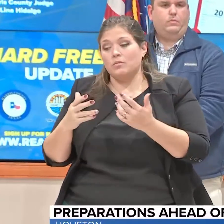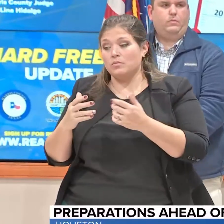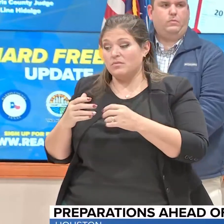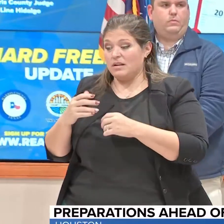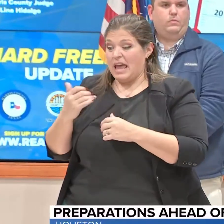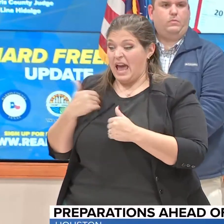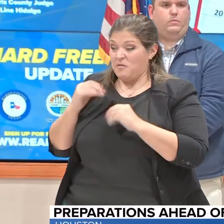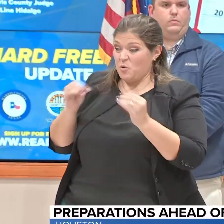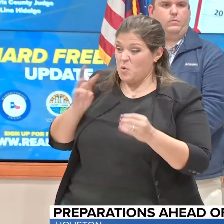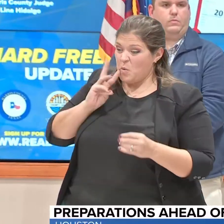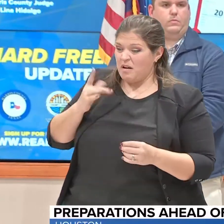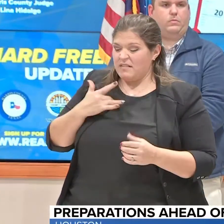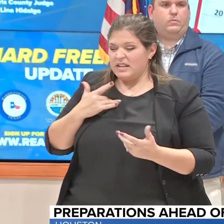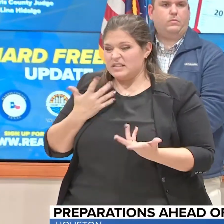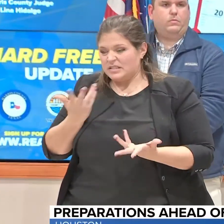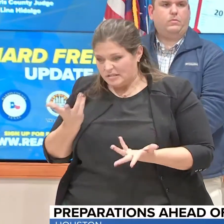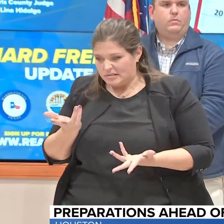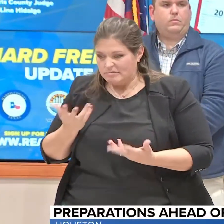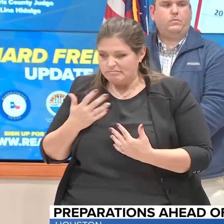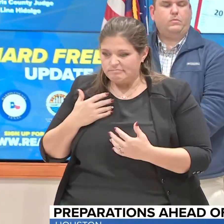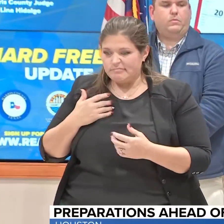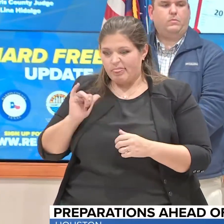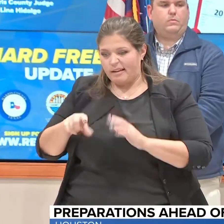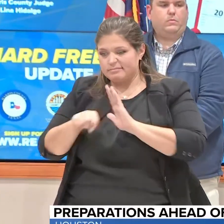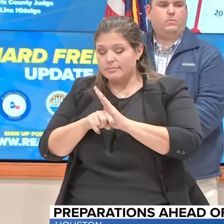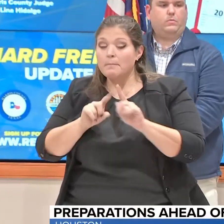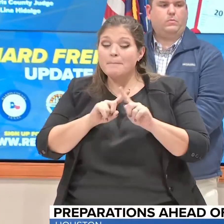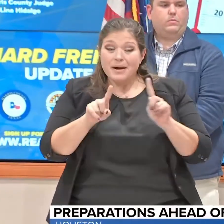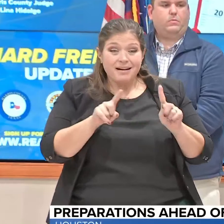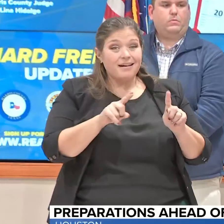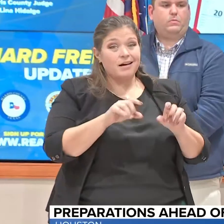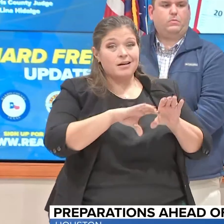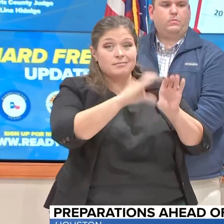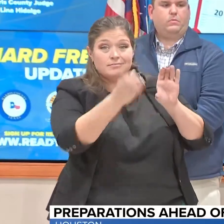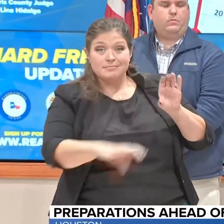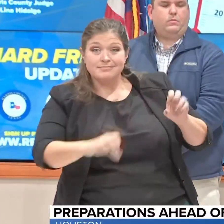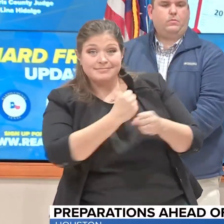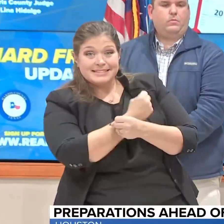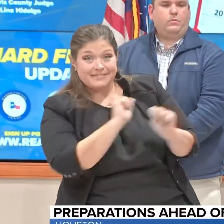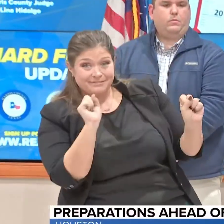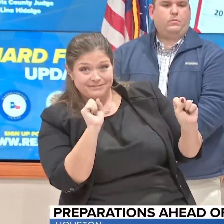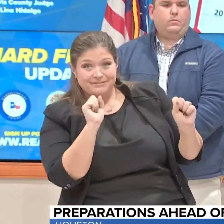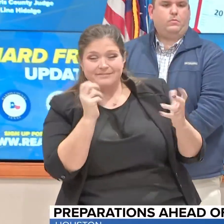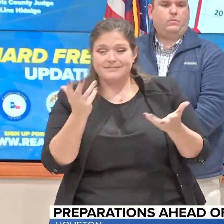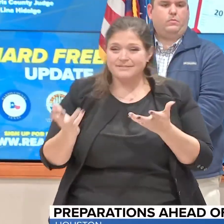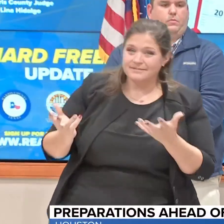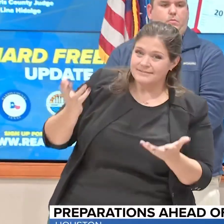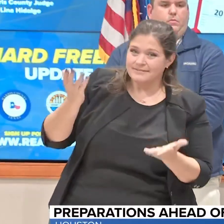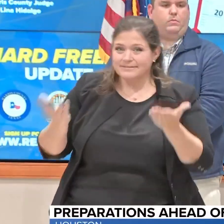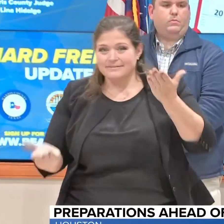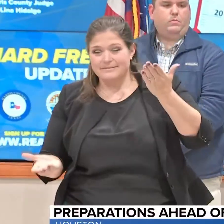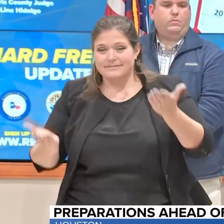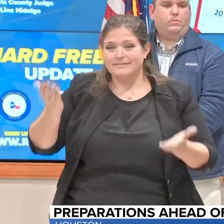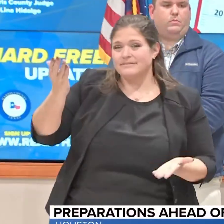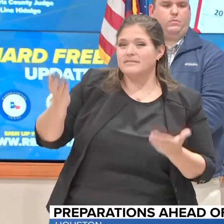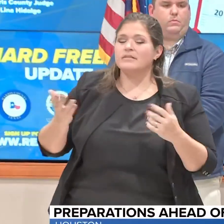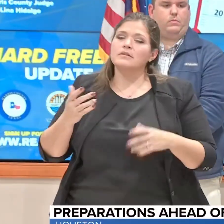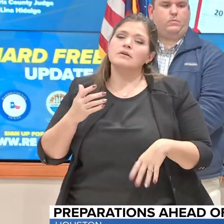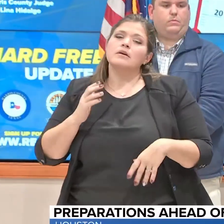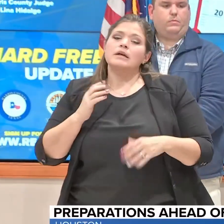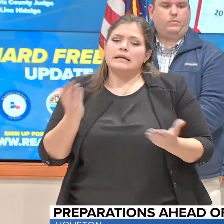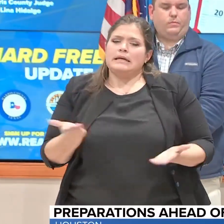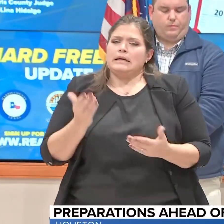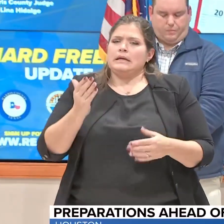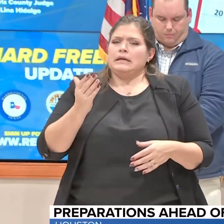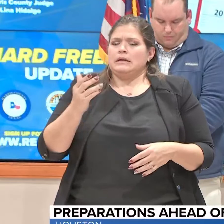risk of a burst pipe. But you know, we keep the pipes maybe 8 inches below ground